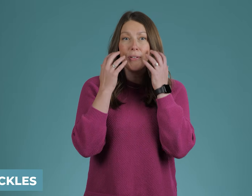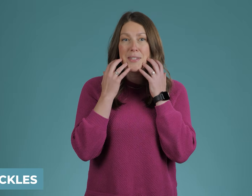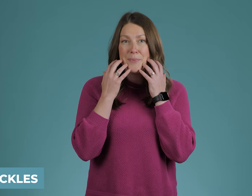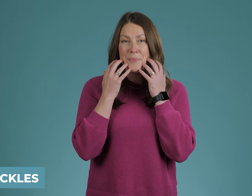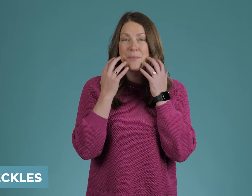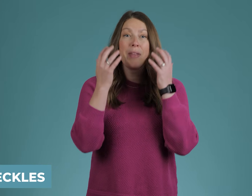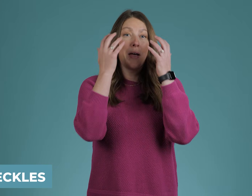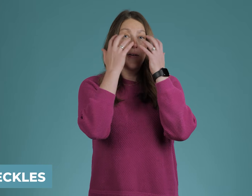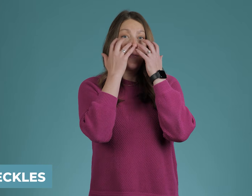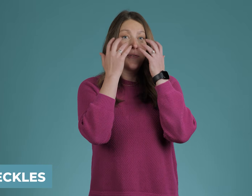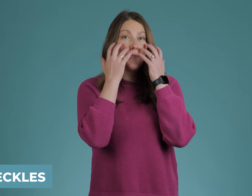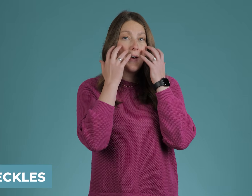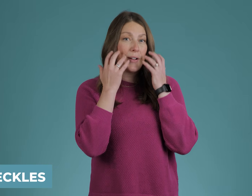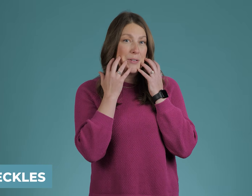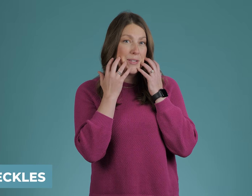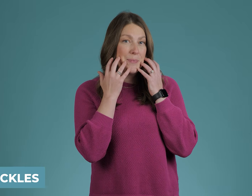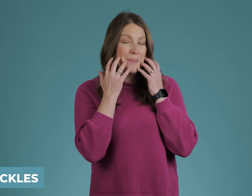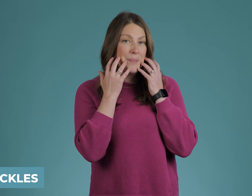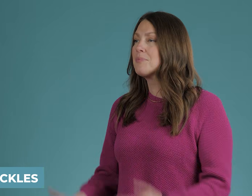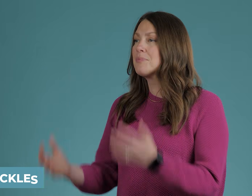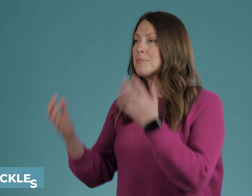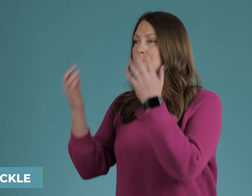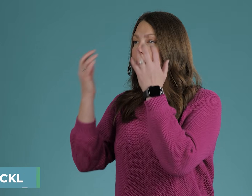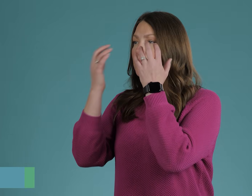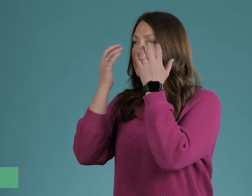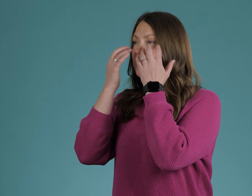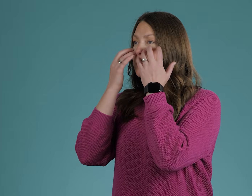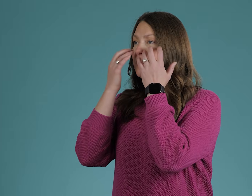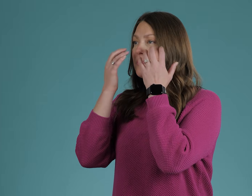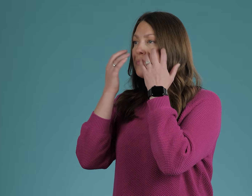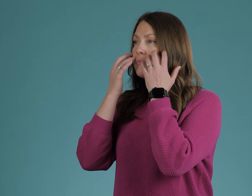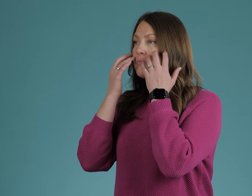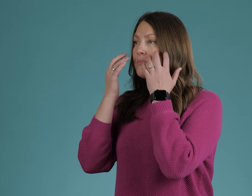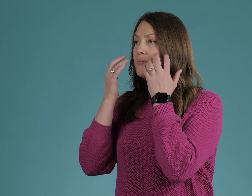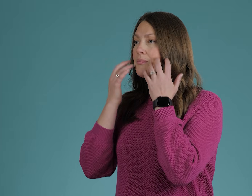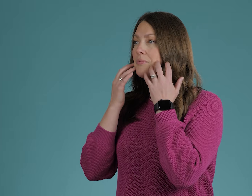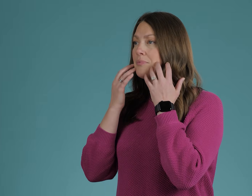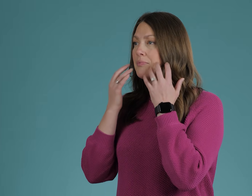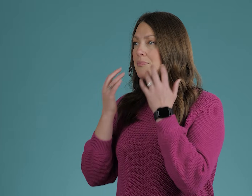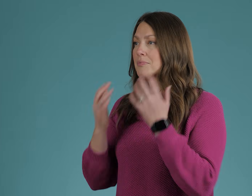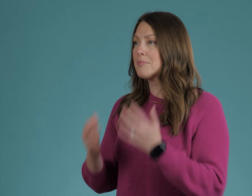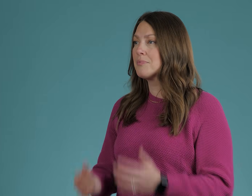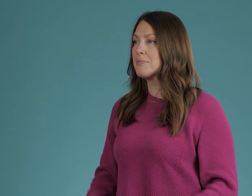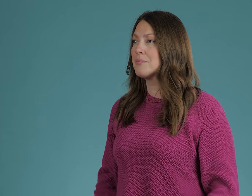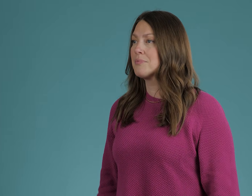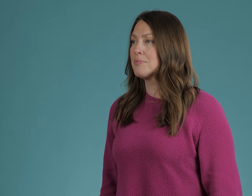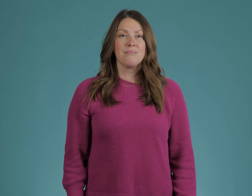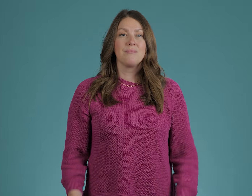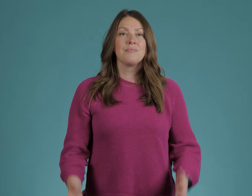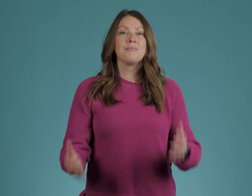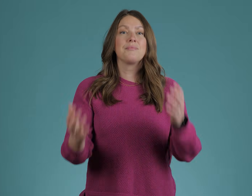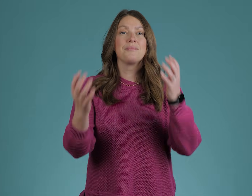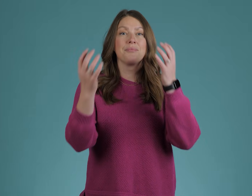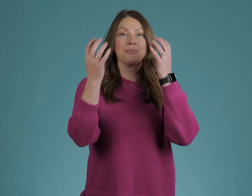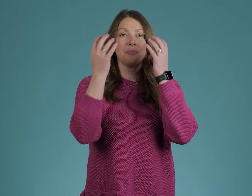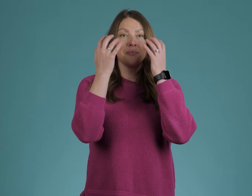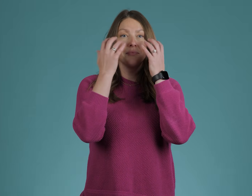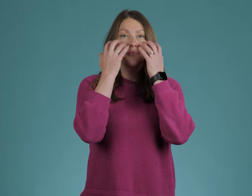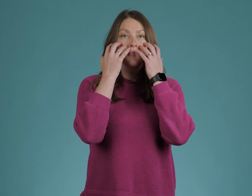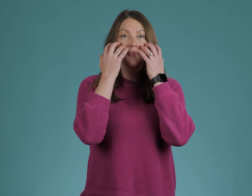Freckles. Freckles. You're showing the dots on your face. This can also represent